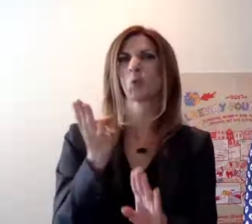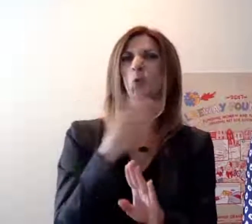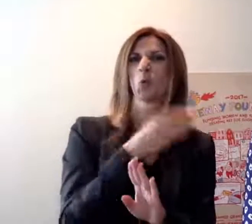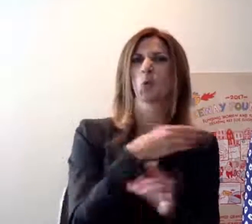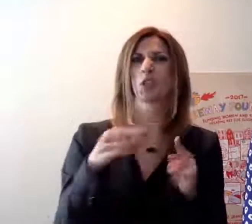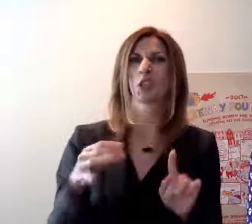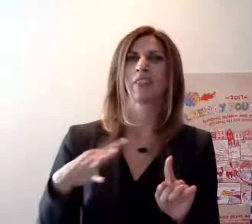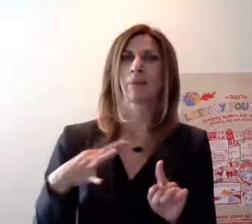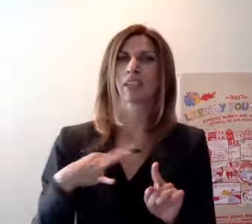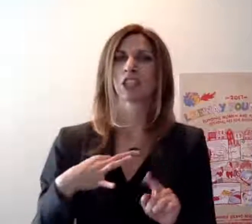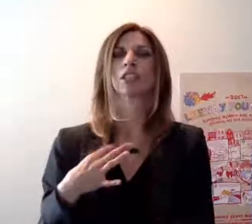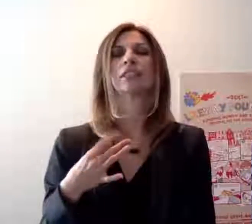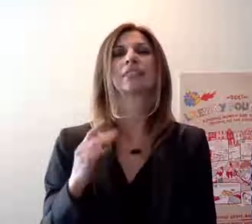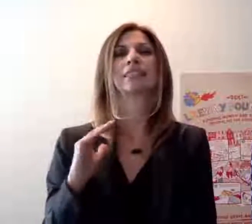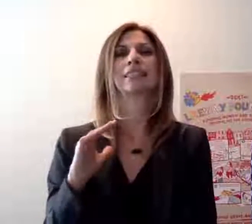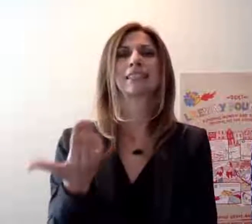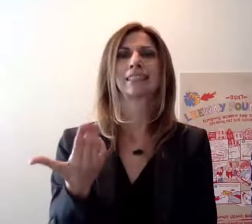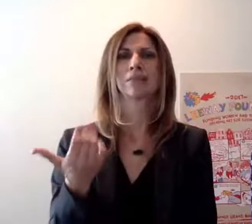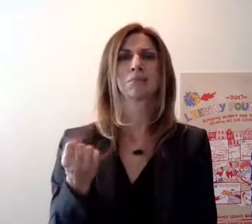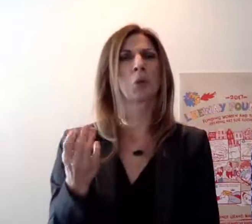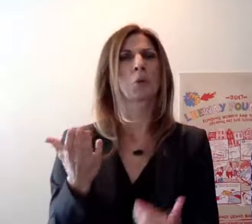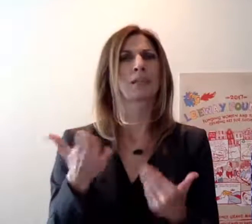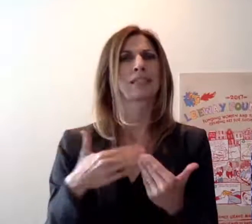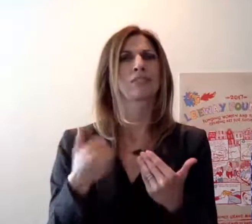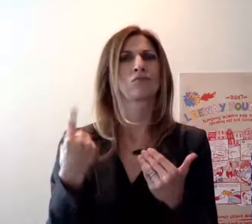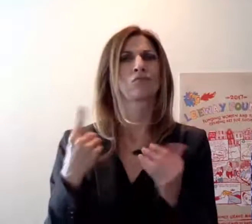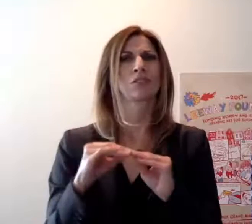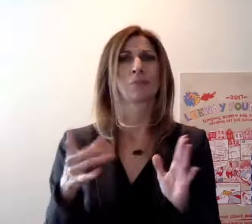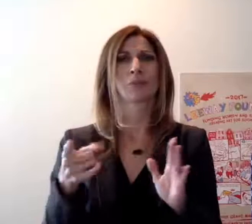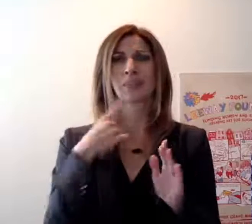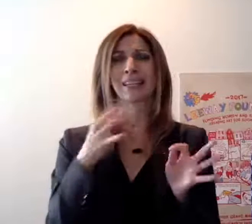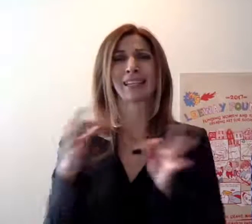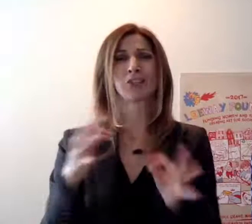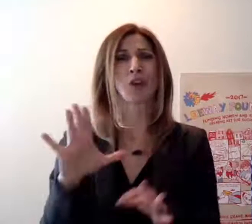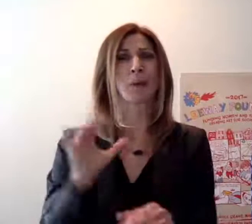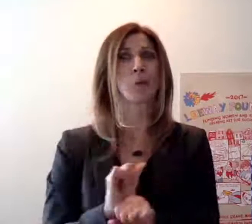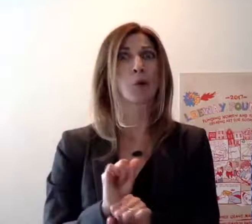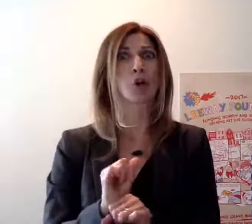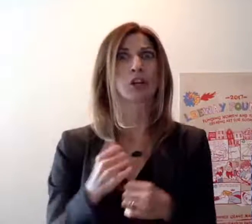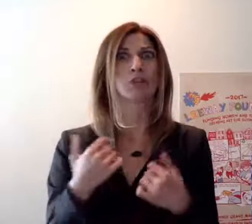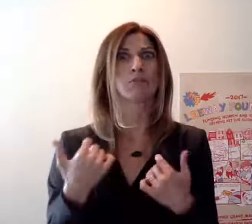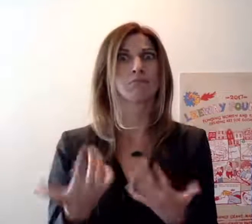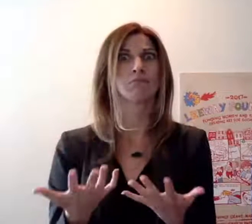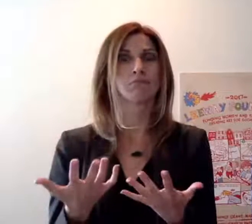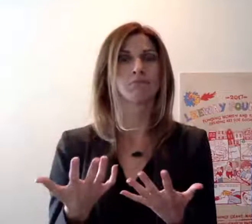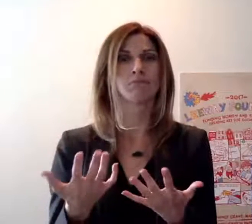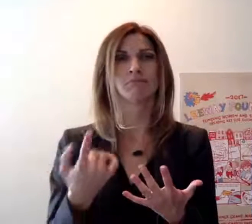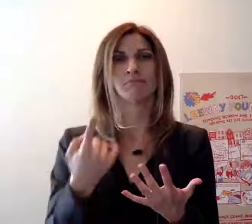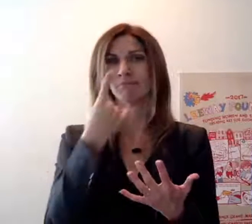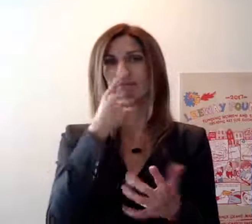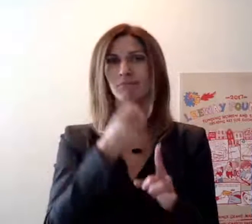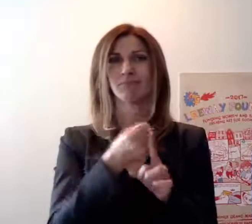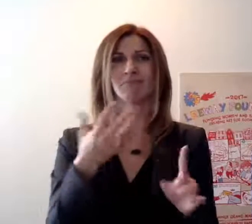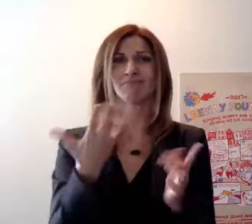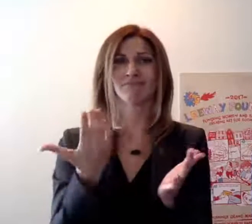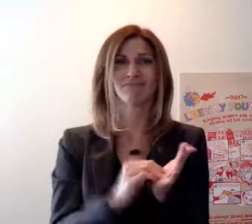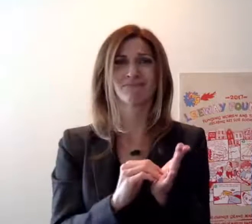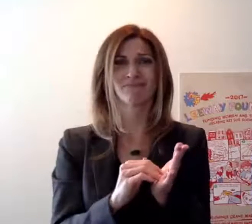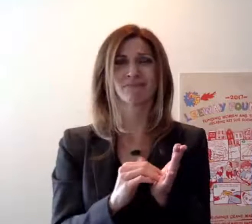application. It seems so straightforward, but when you say describe your work, can you please revisit